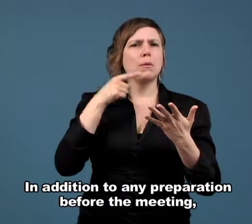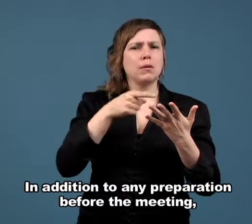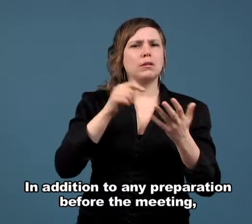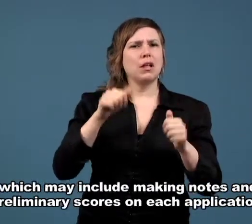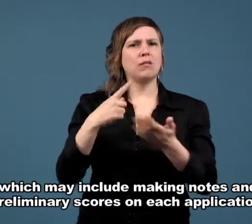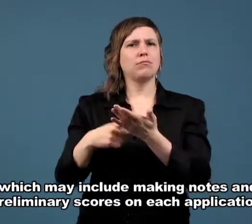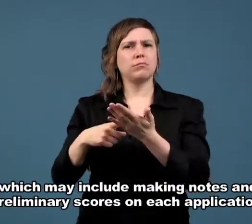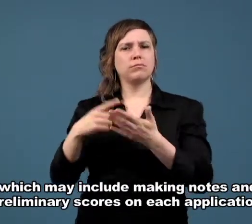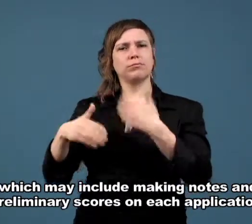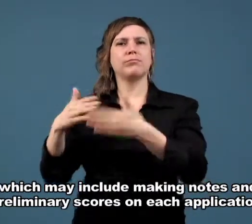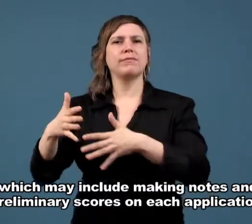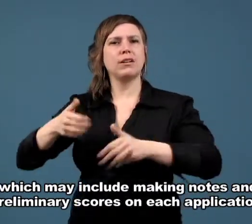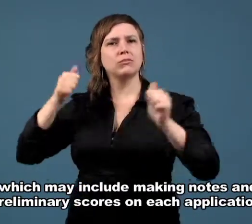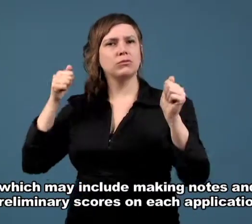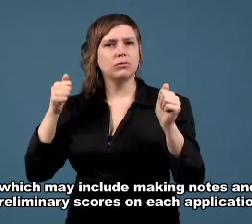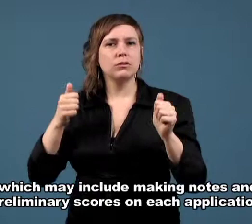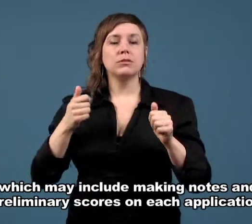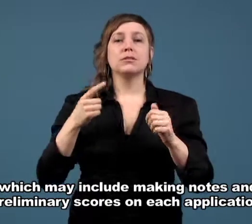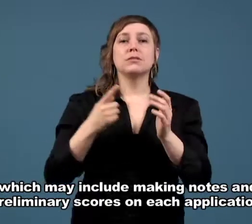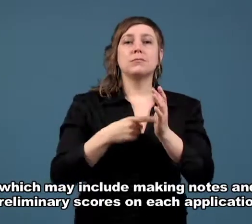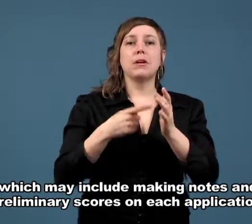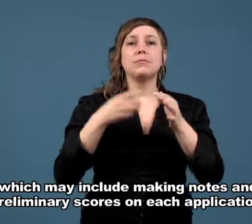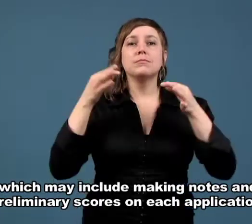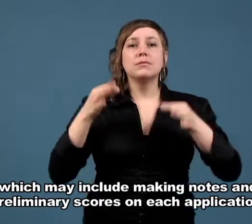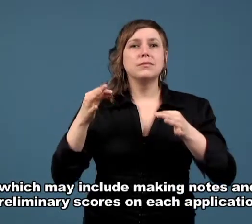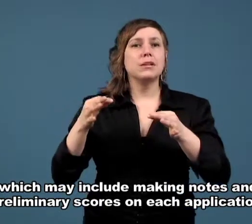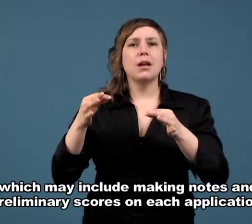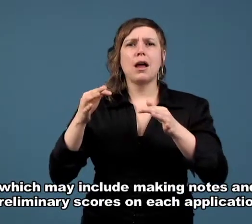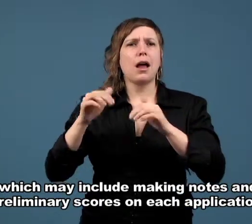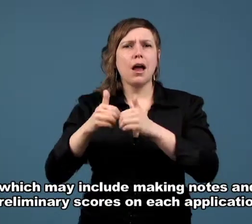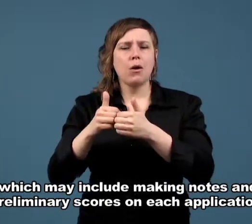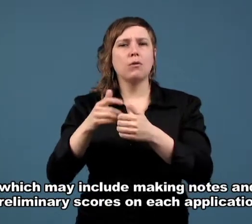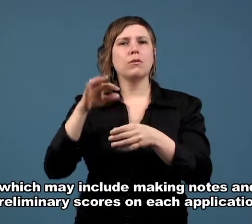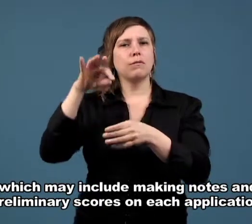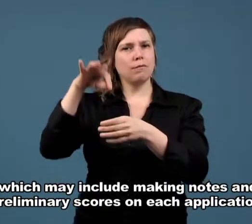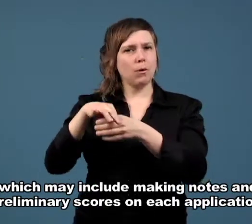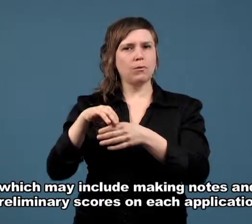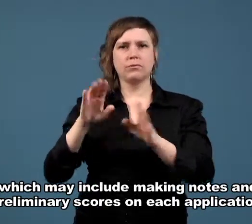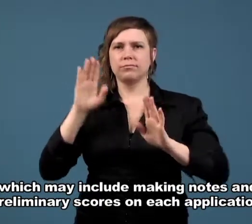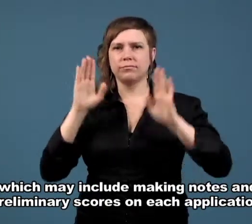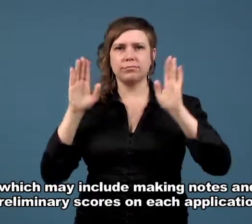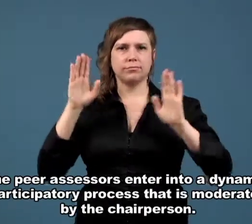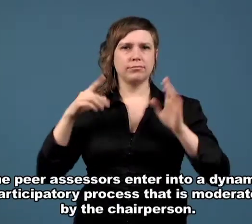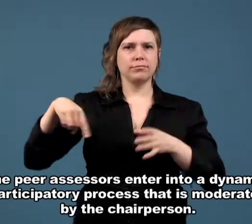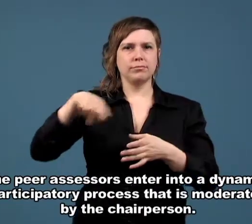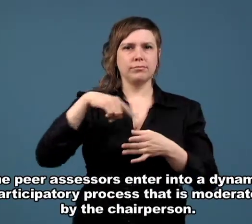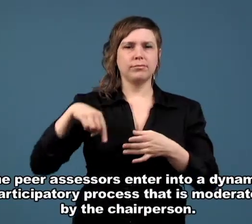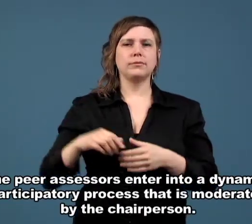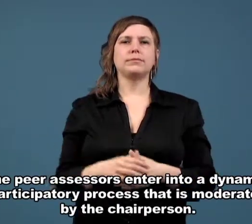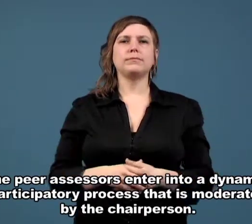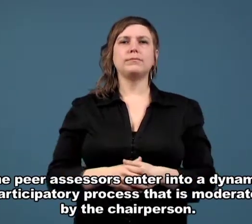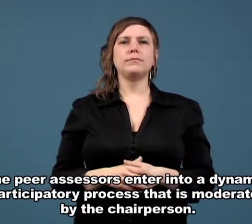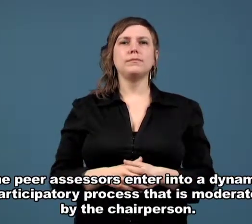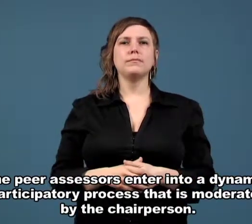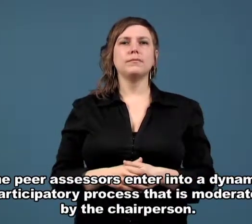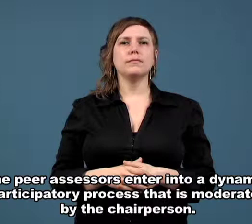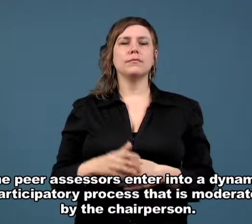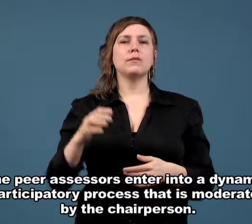meeting, which may include making notes and preliminary scores on each application, the peer assessors enter into a